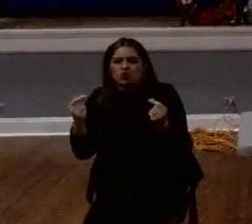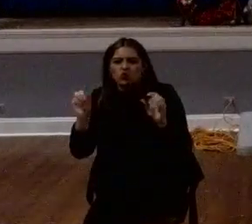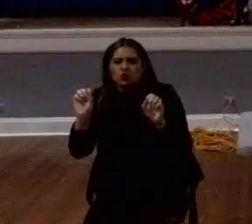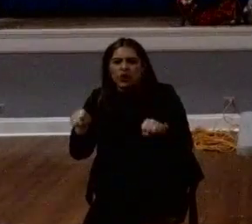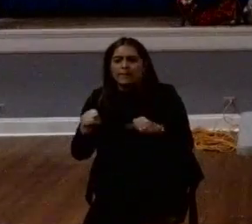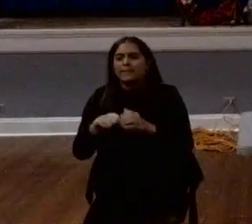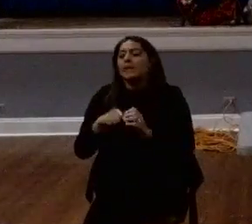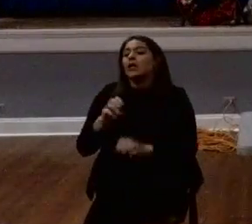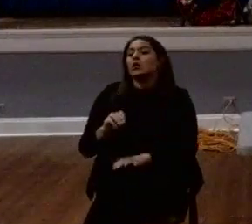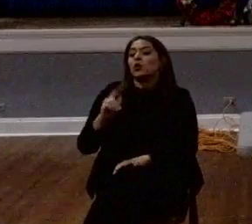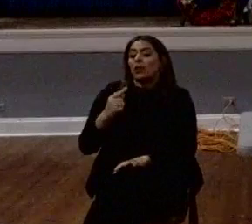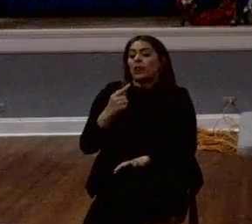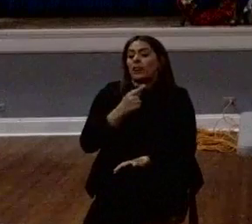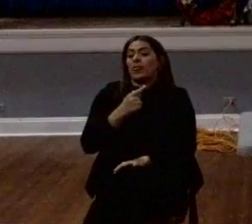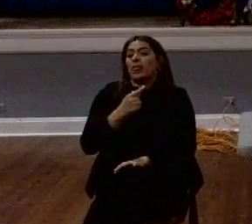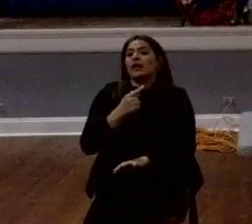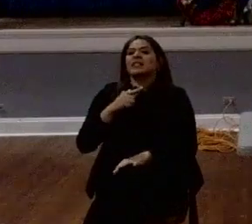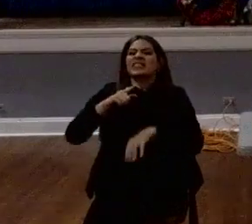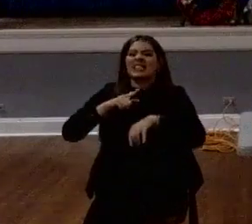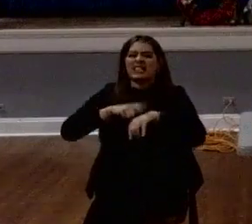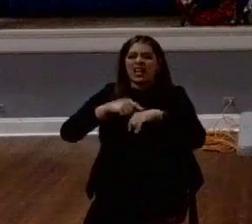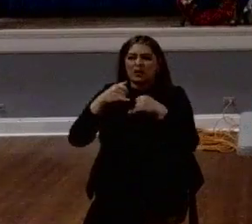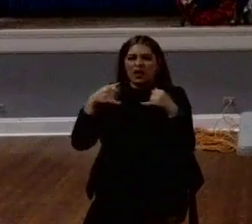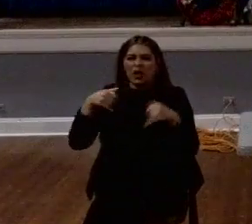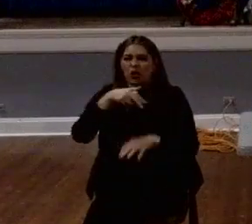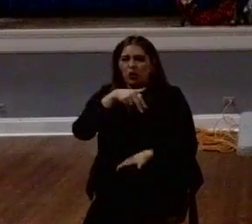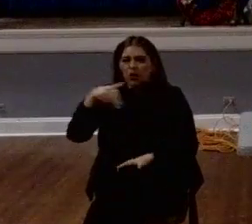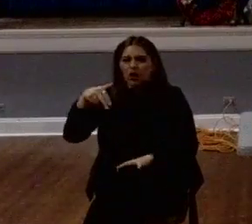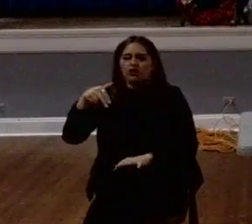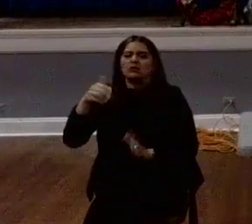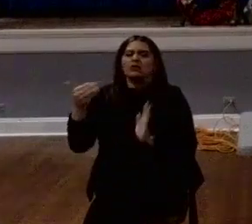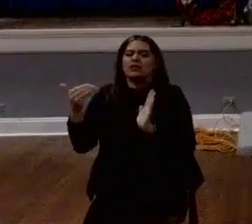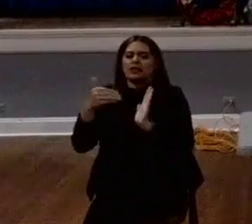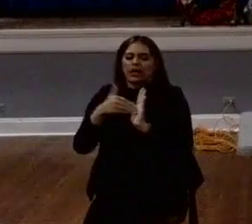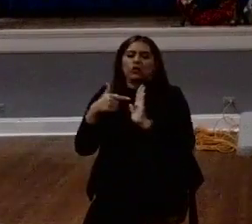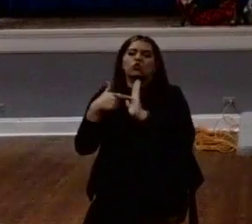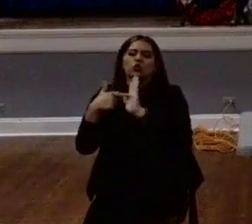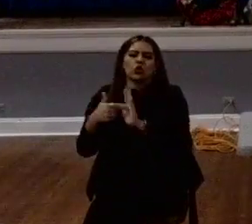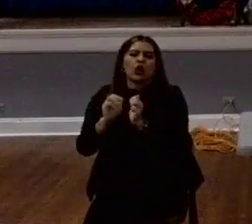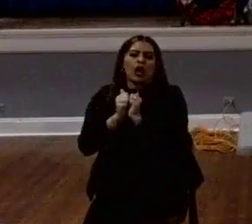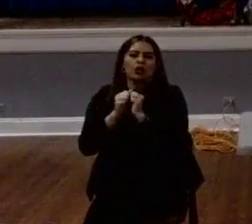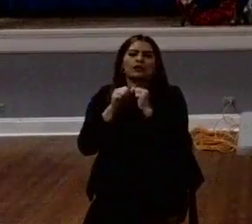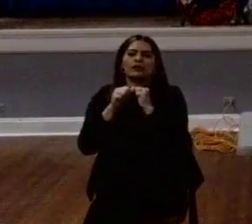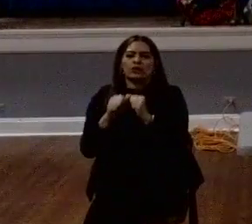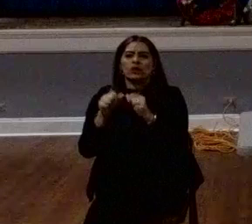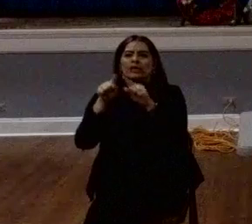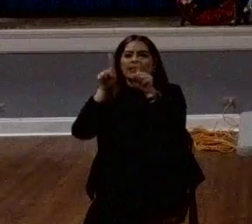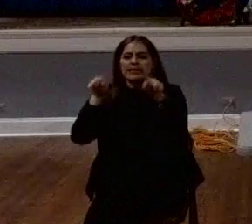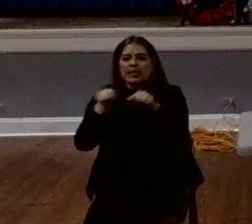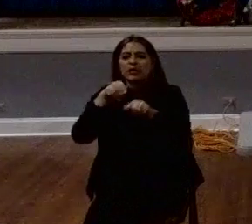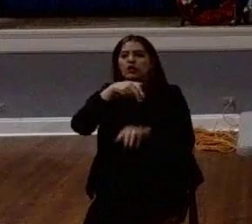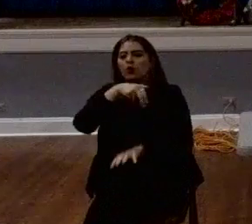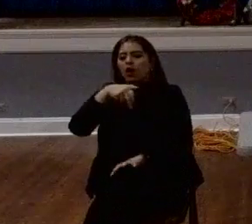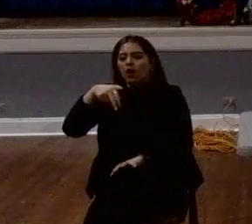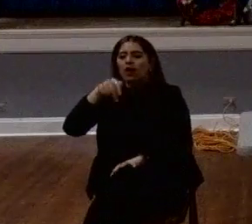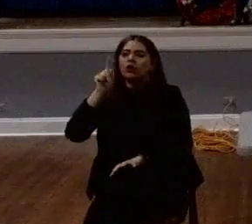So this is a rendering of the timeline walk, just showing you how we start continuing those signs as you're walking